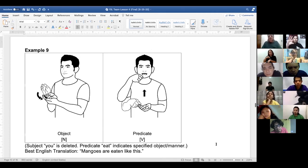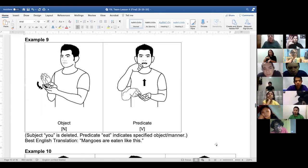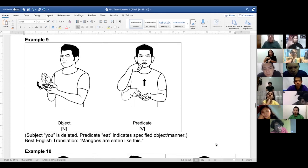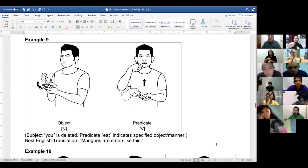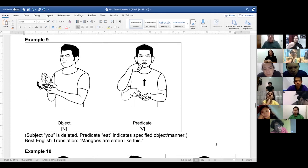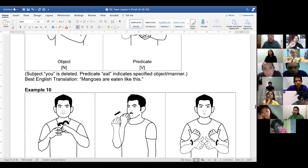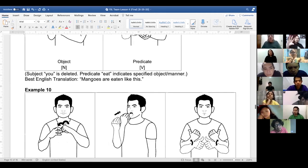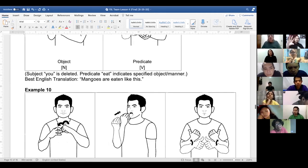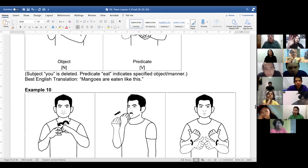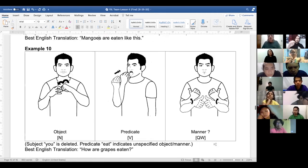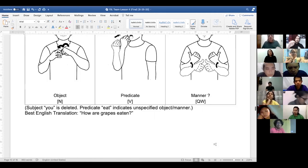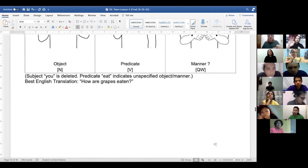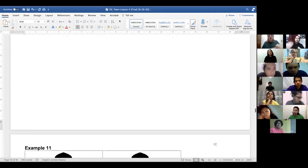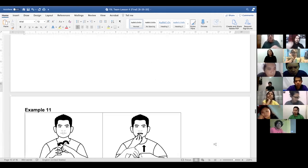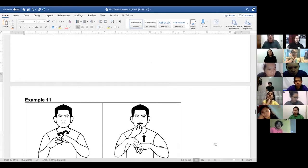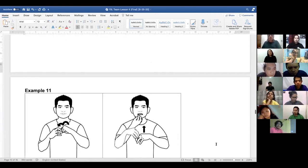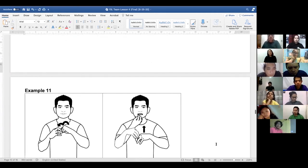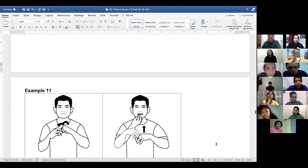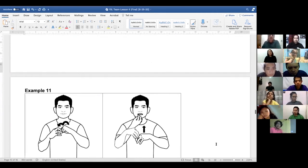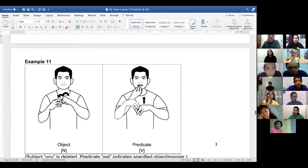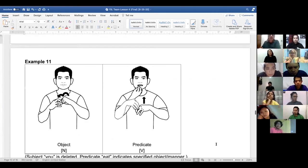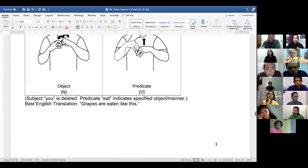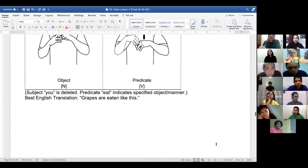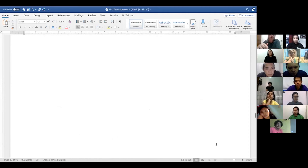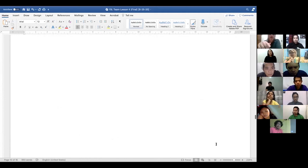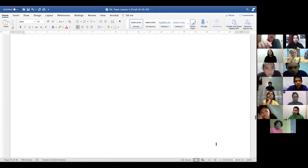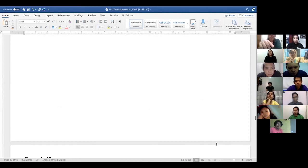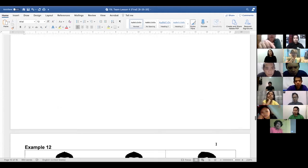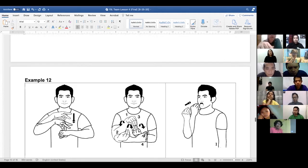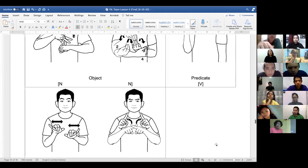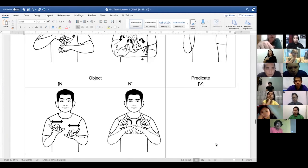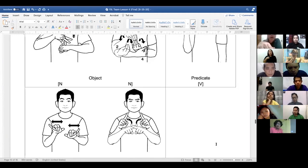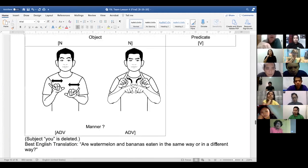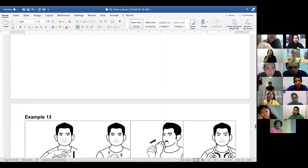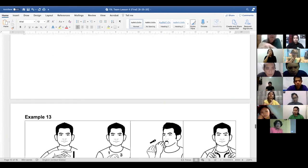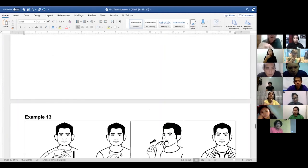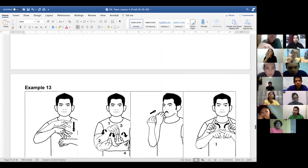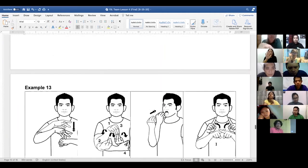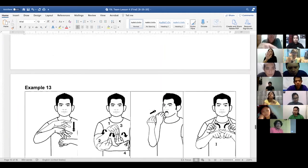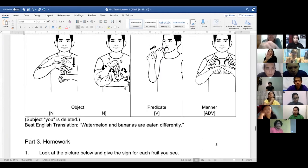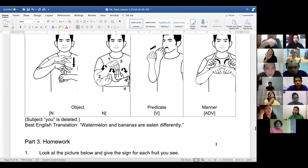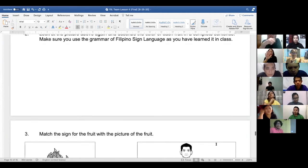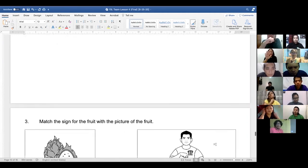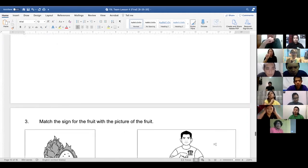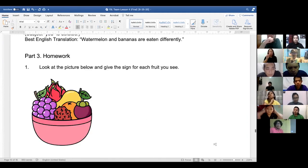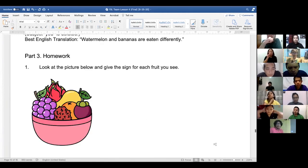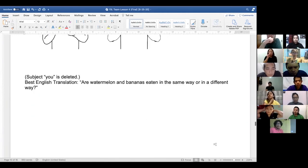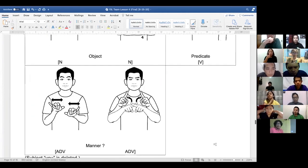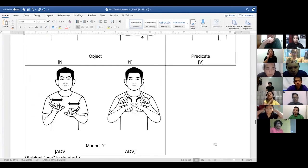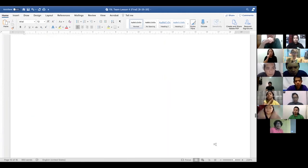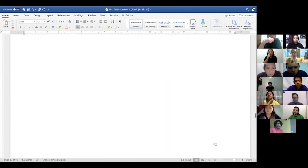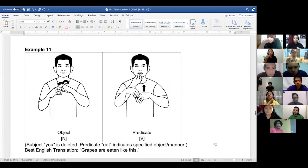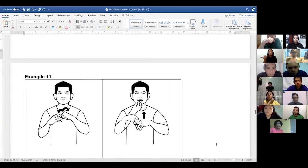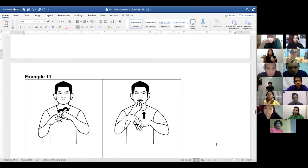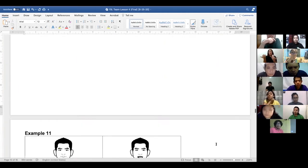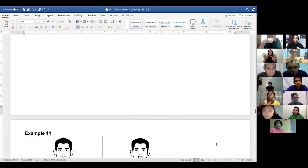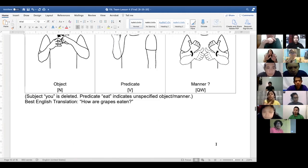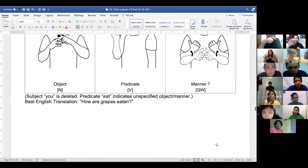So tomorrow, what you might want to do tonight is go through the rest of the examples and see if you